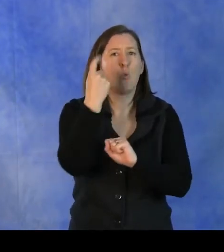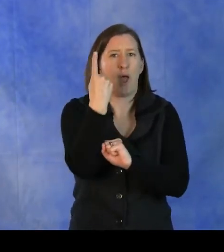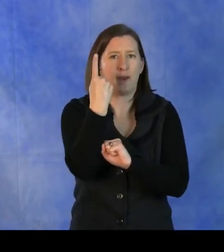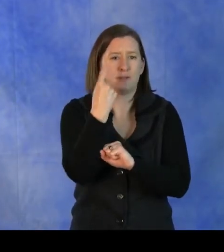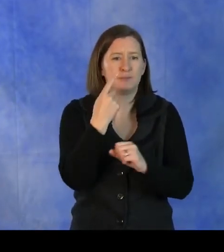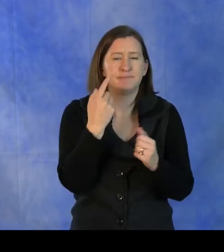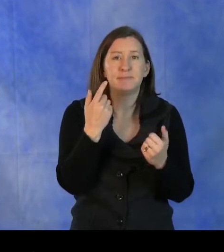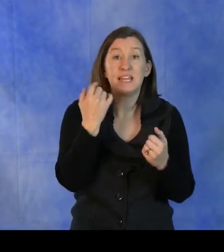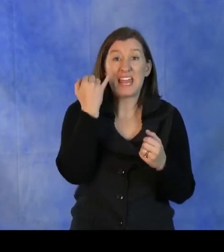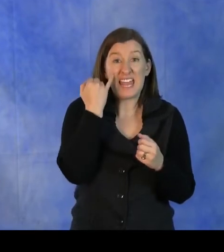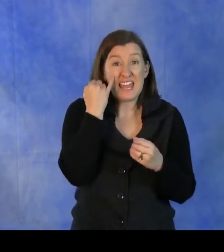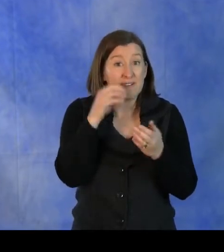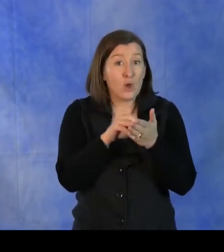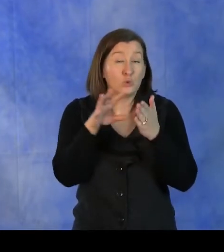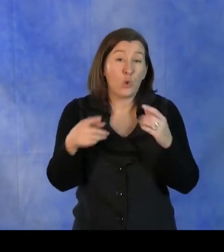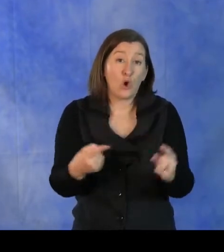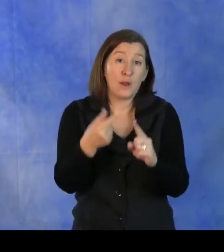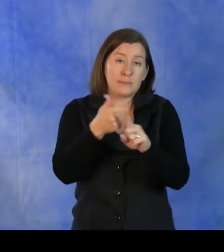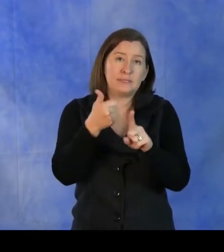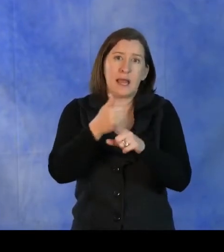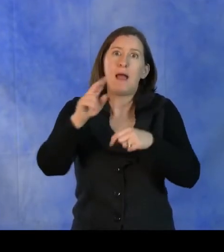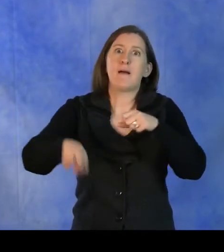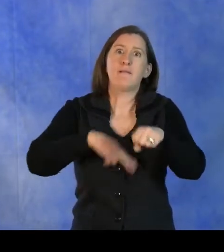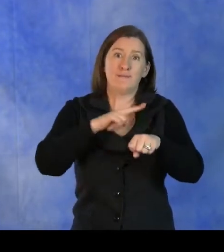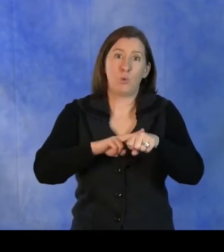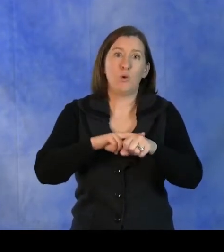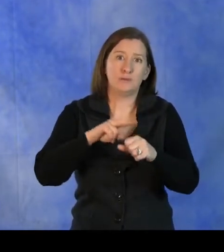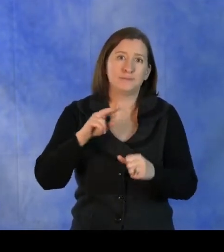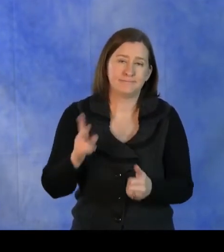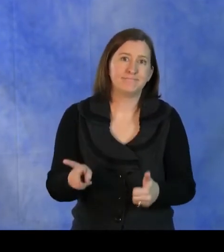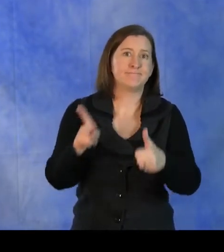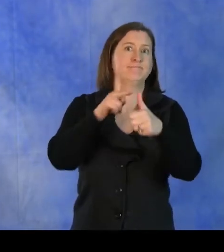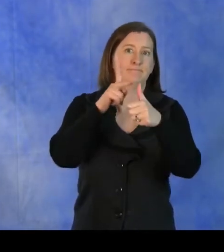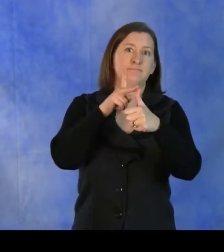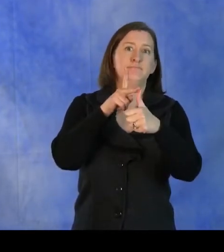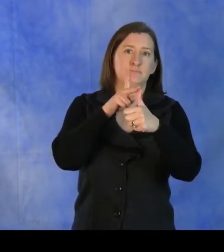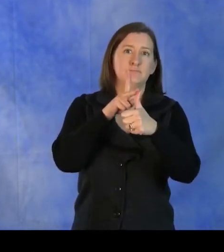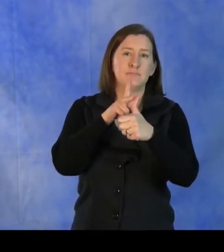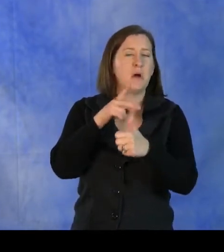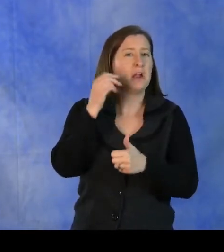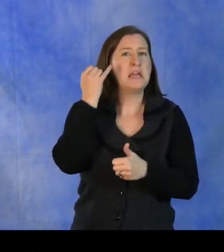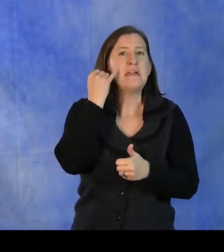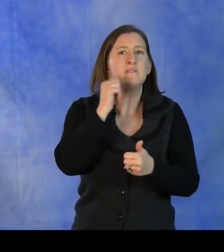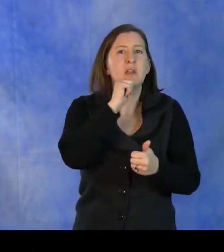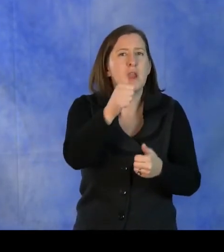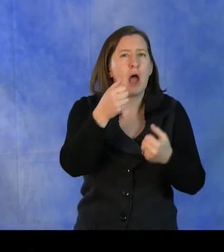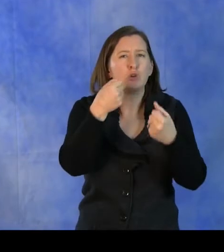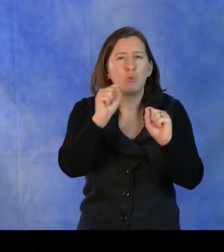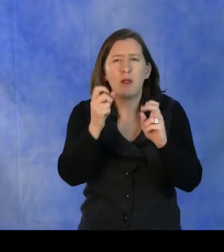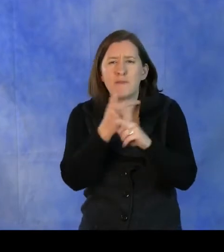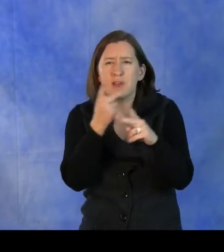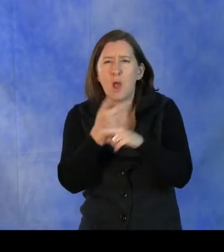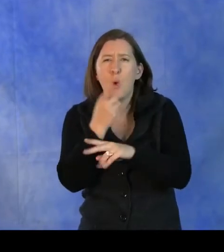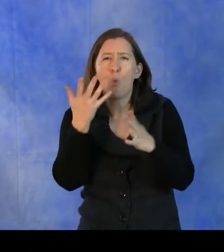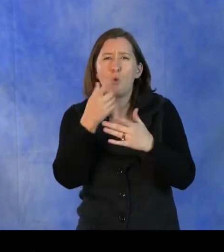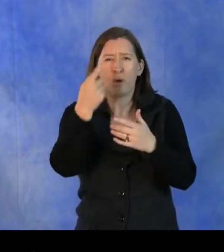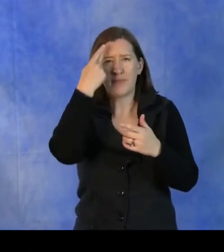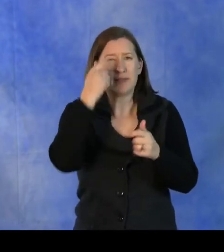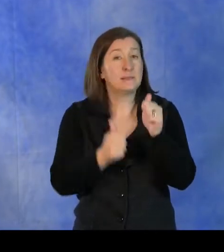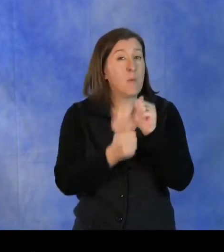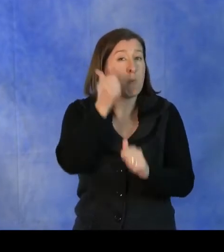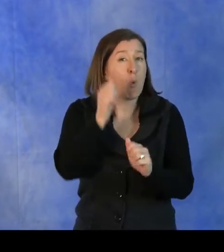The priority is just to pick one thing. So, obviously if you want the child to be